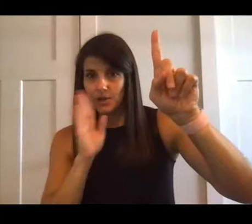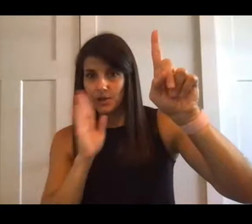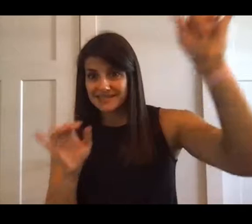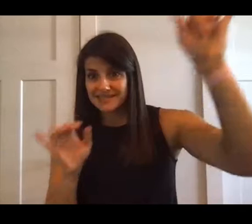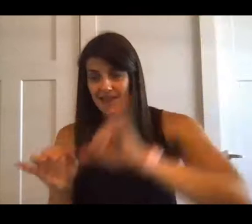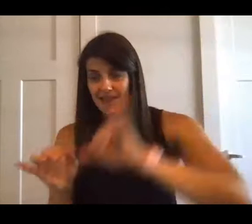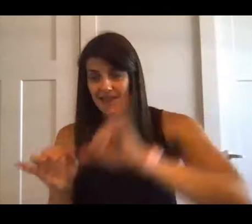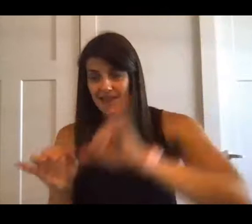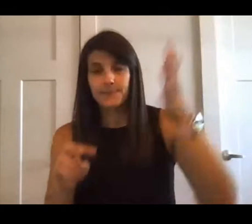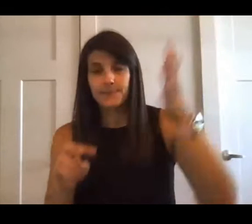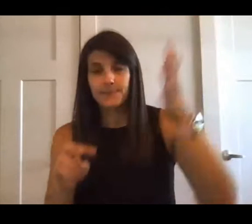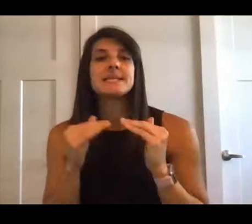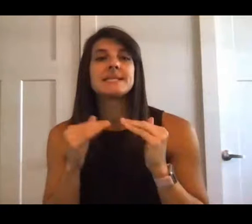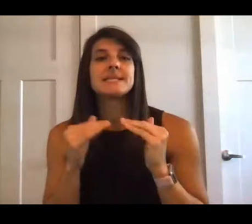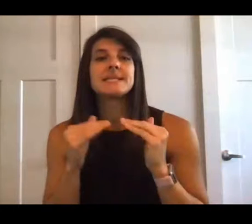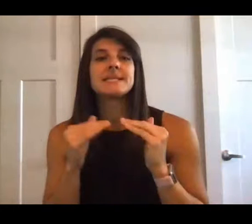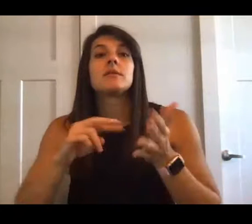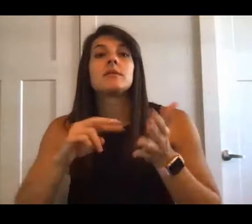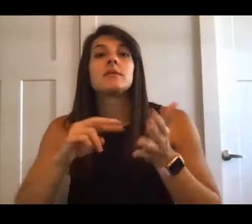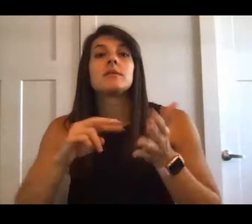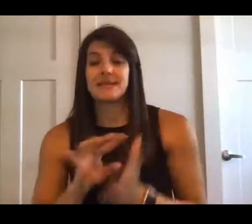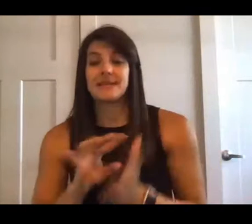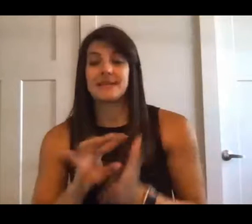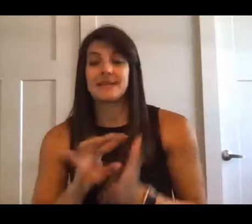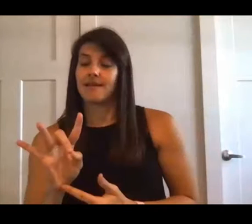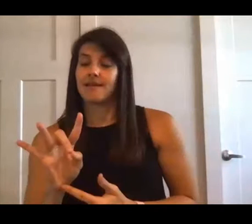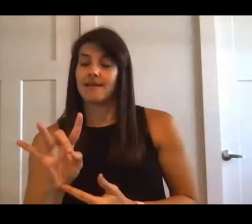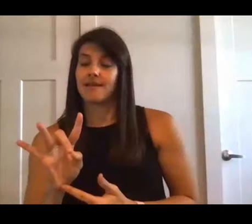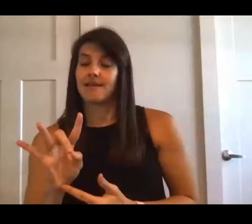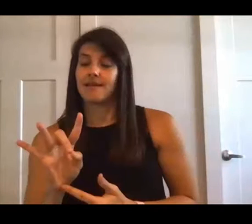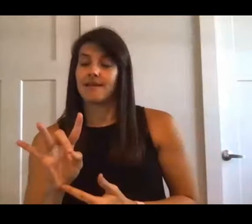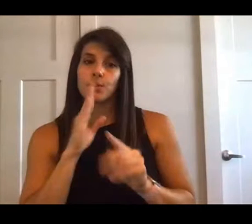is also going to be 75 degrees.